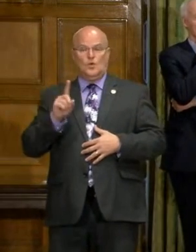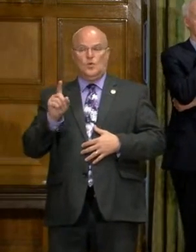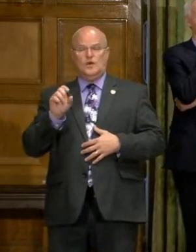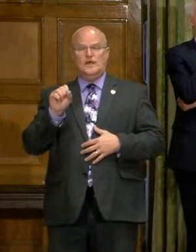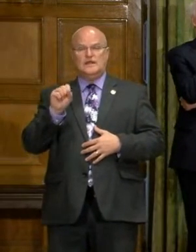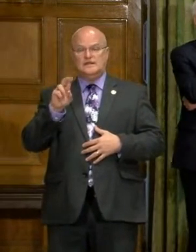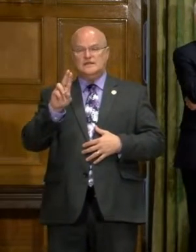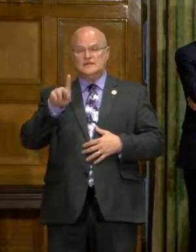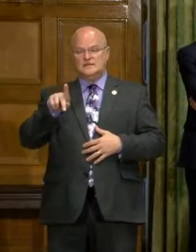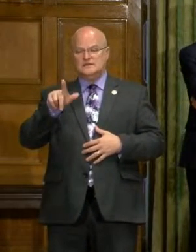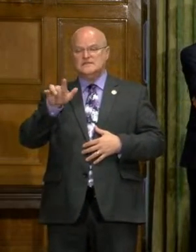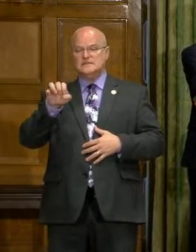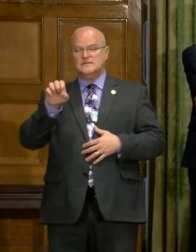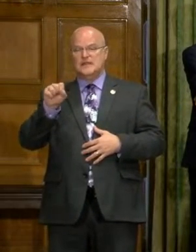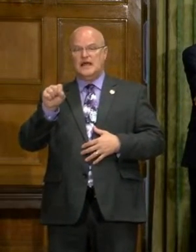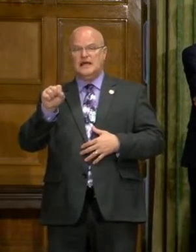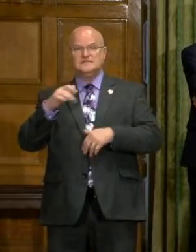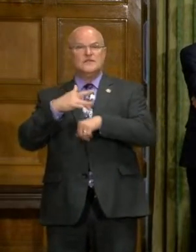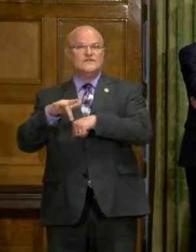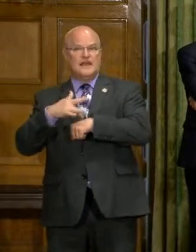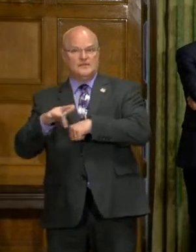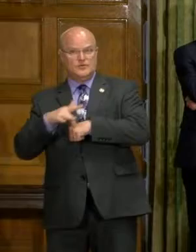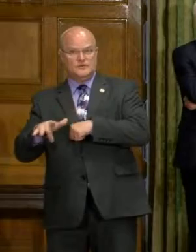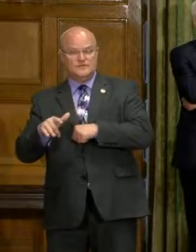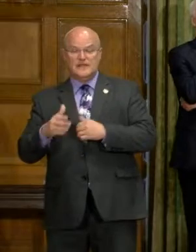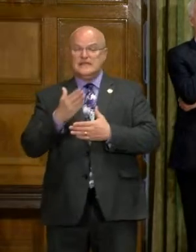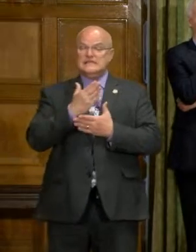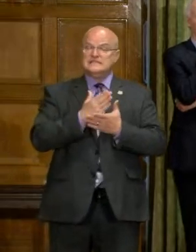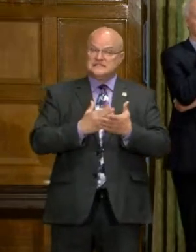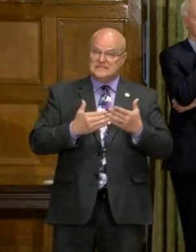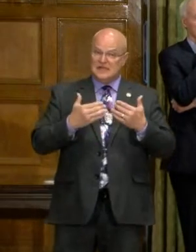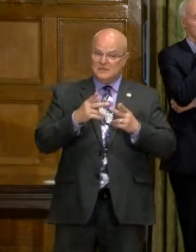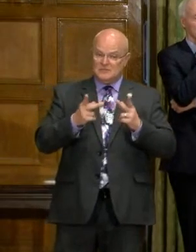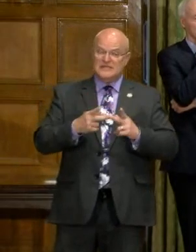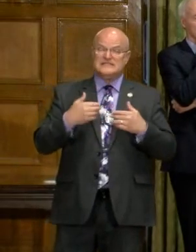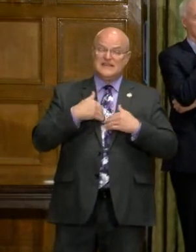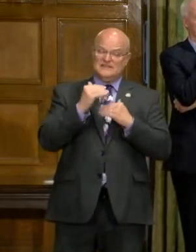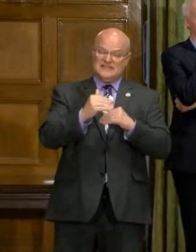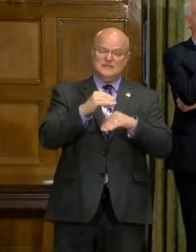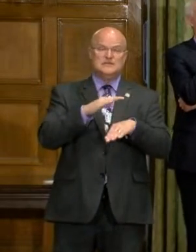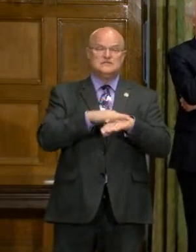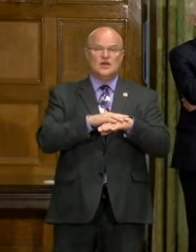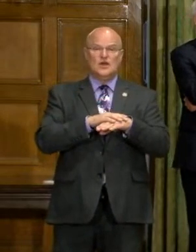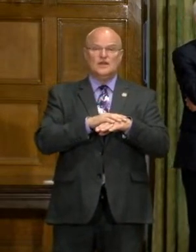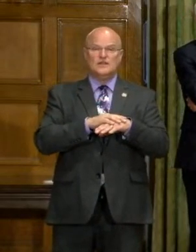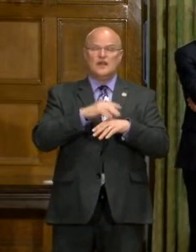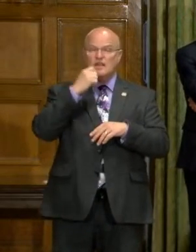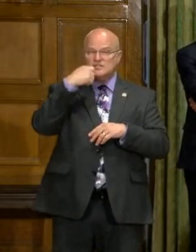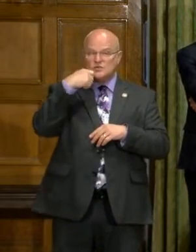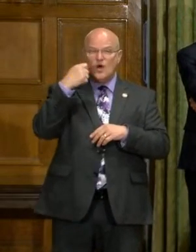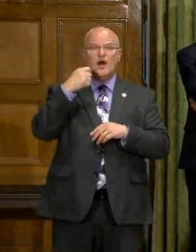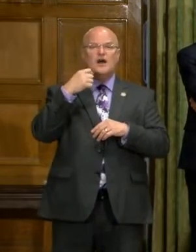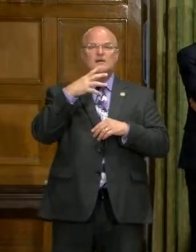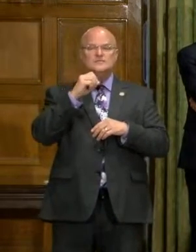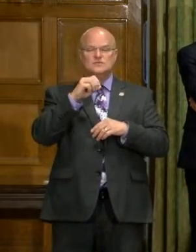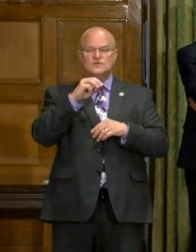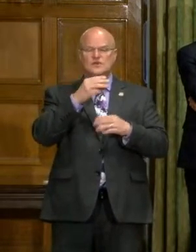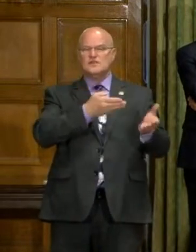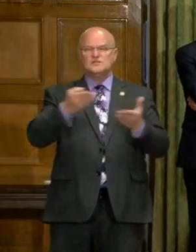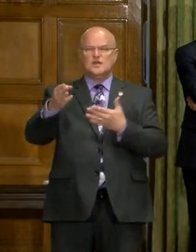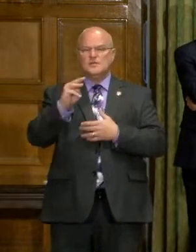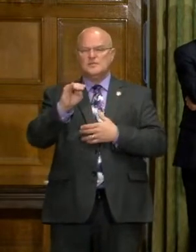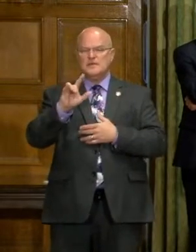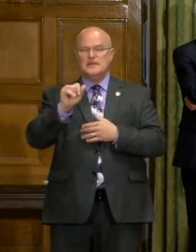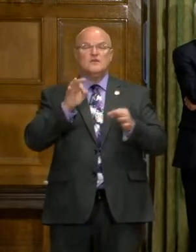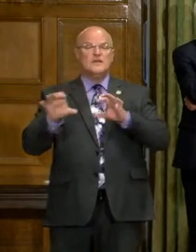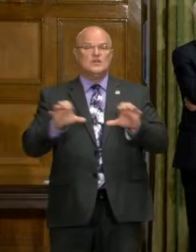supplies will allow that. I know some facilities, they have some limits on, for example, the swabs or the transport media,